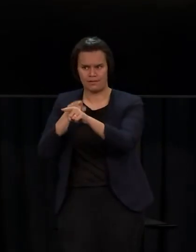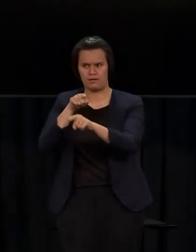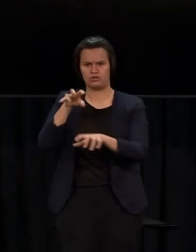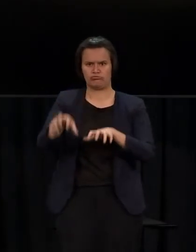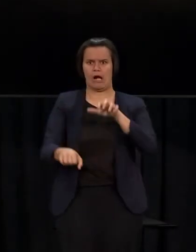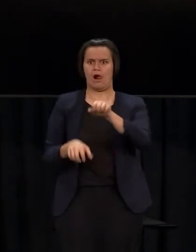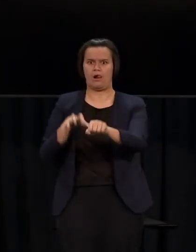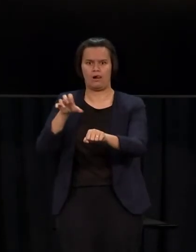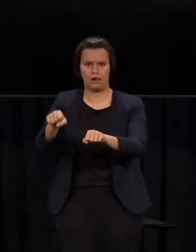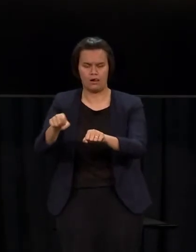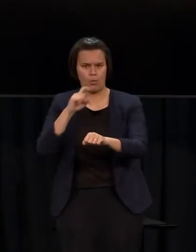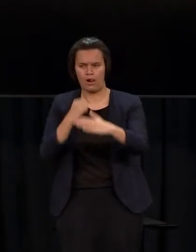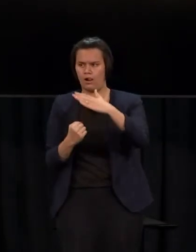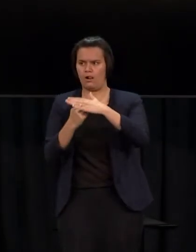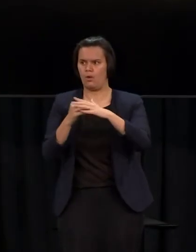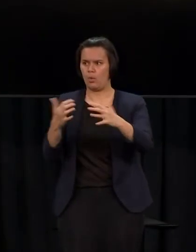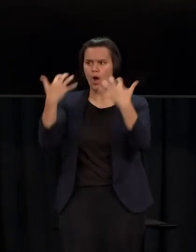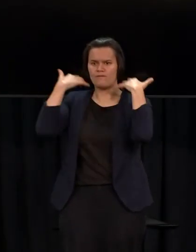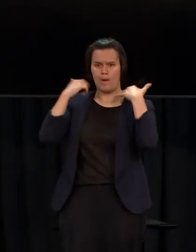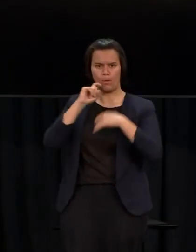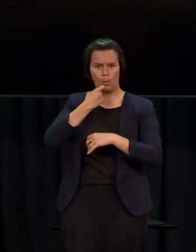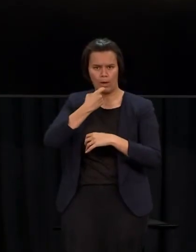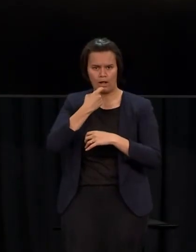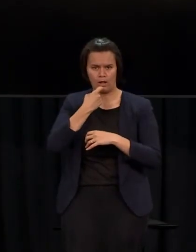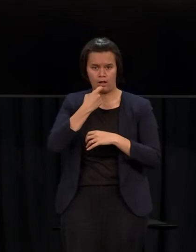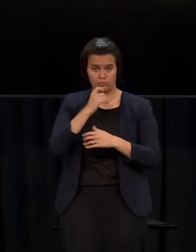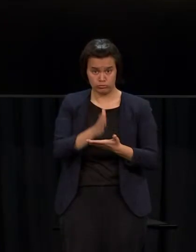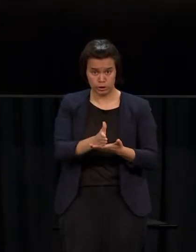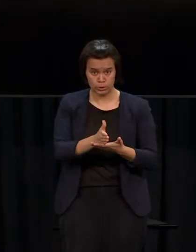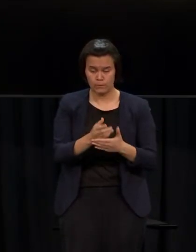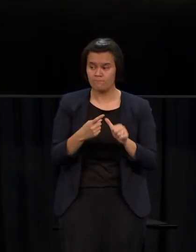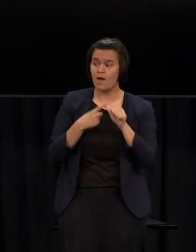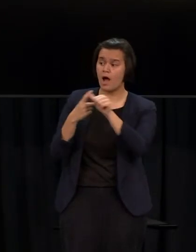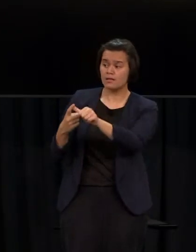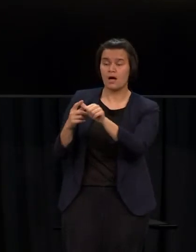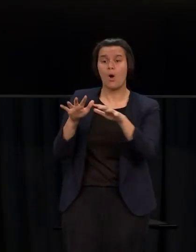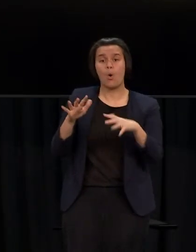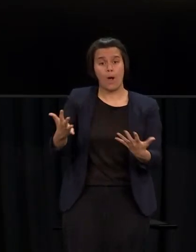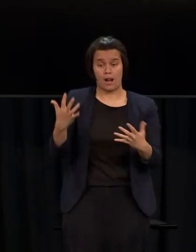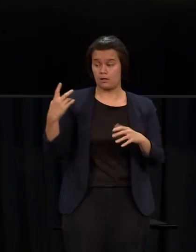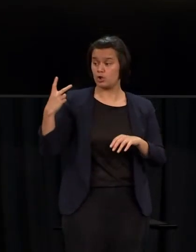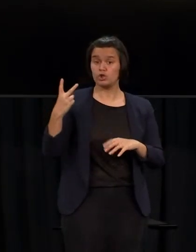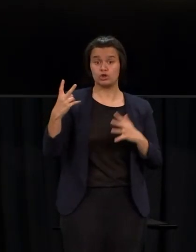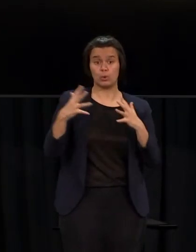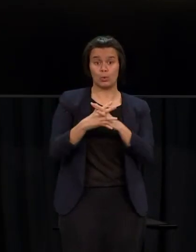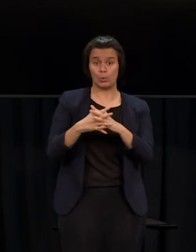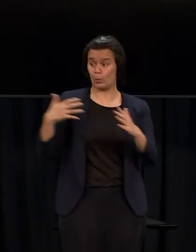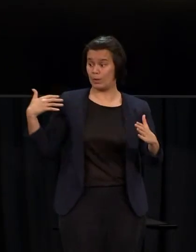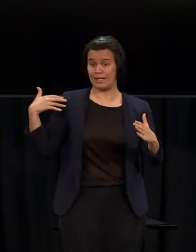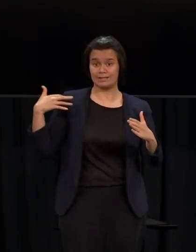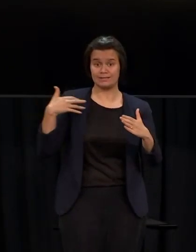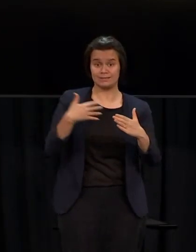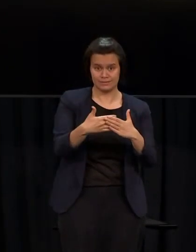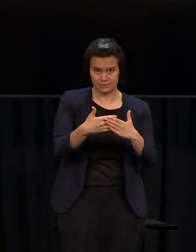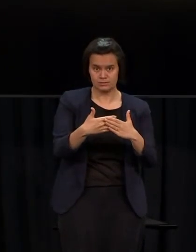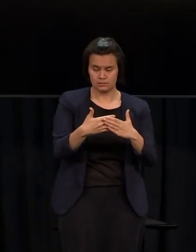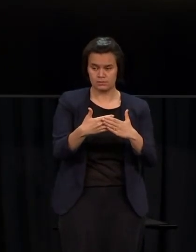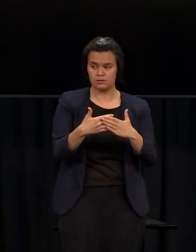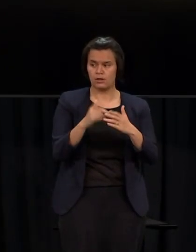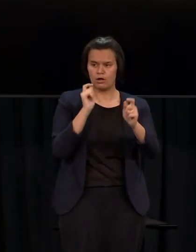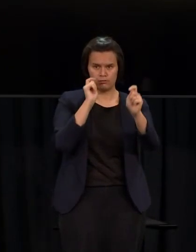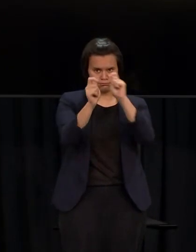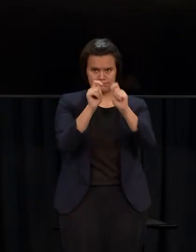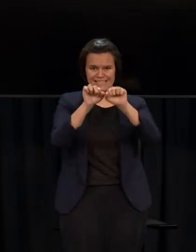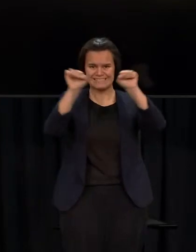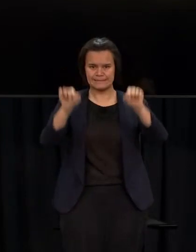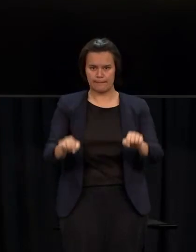to the way we used the system then. Yeah. But one of the things that's happened over the last 2 weeks is that we've put in place, working closely with Auckland